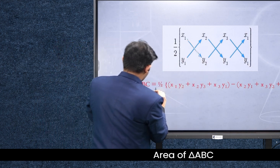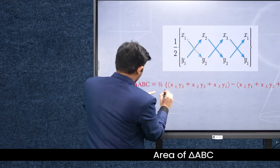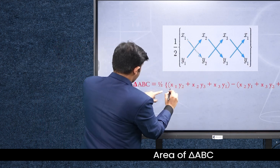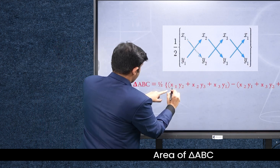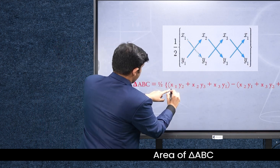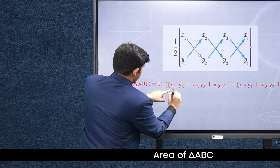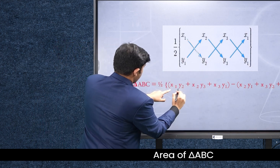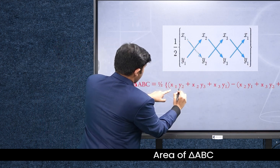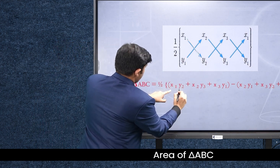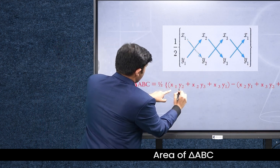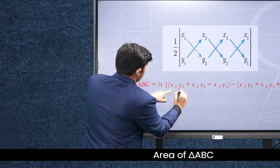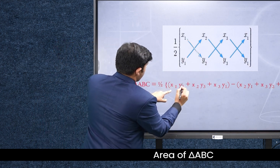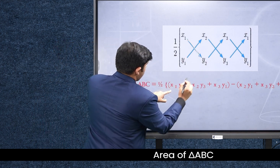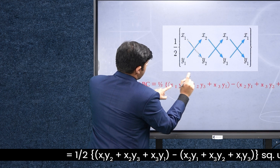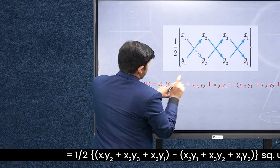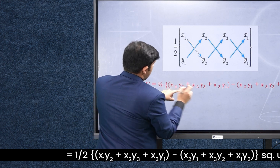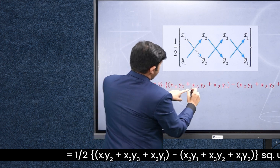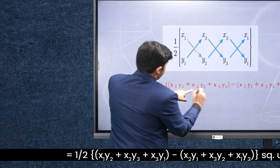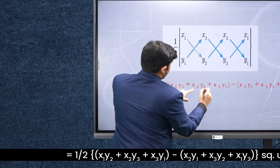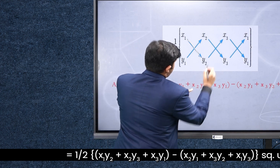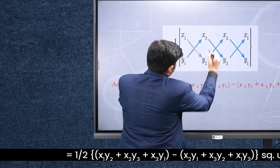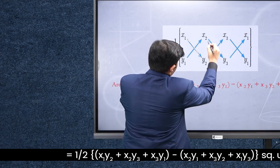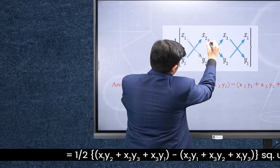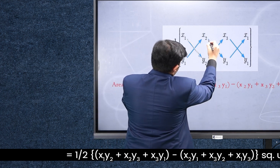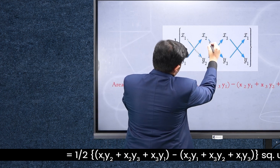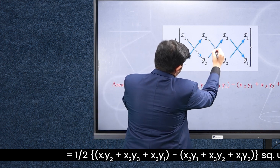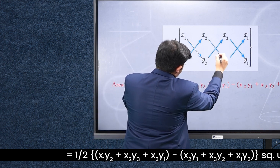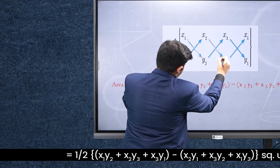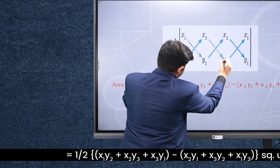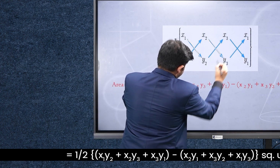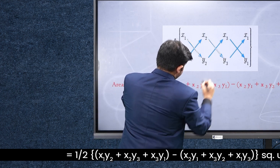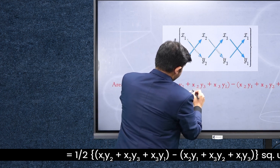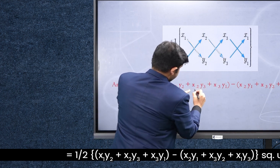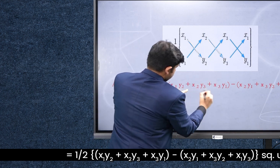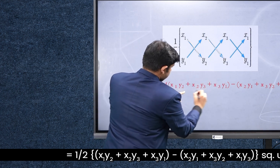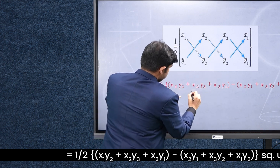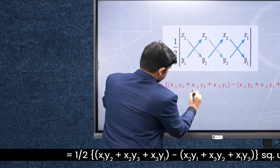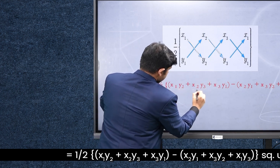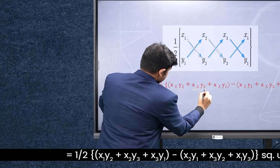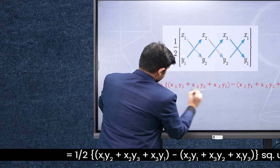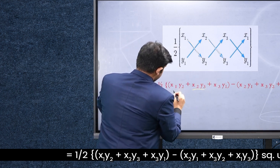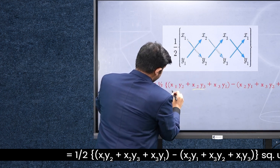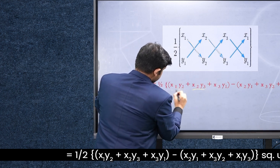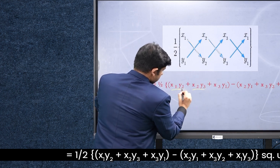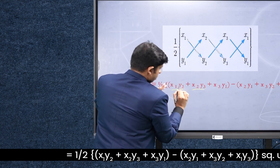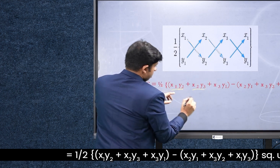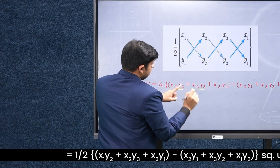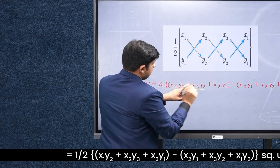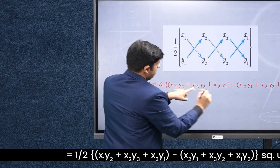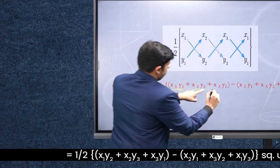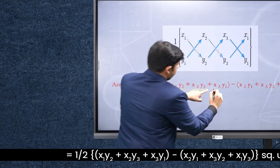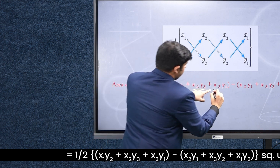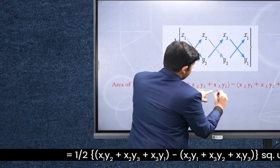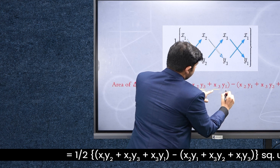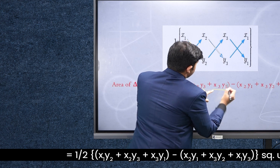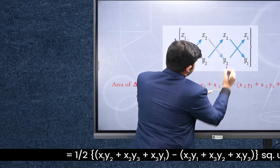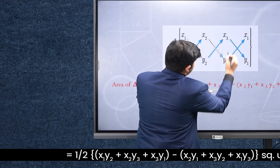Area of triangle ABC is equal to half into x1 into y2 plus x2 into y3